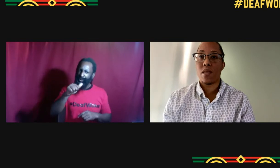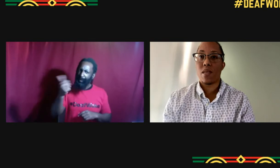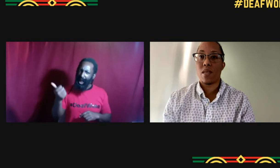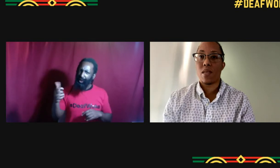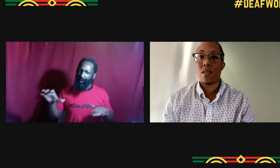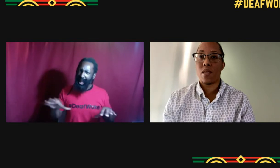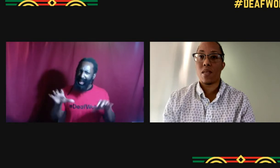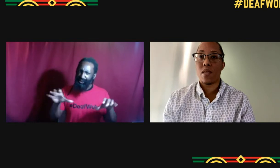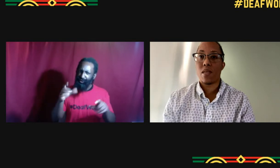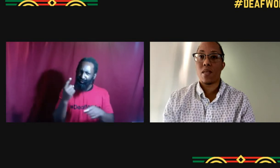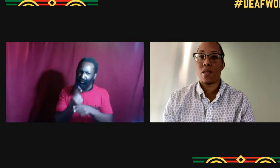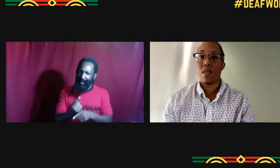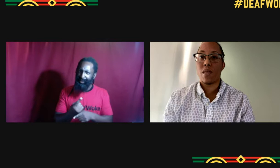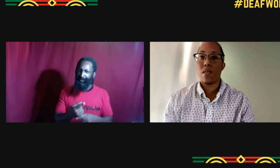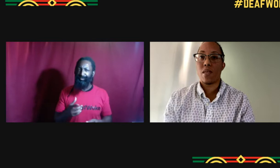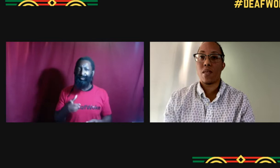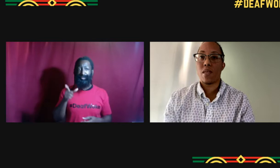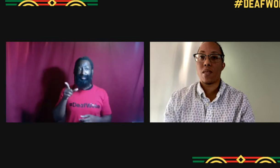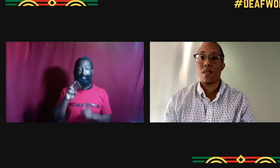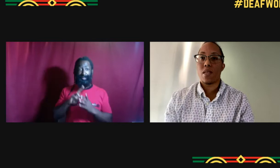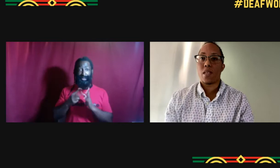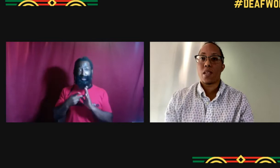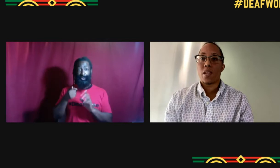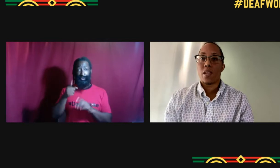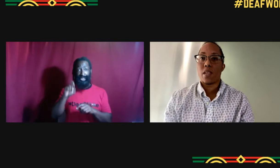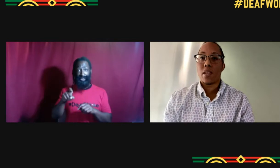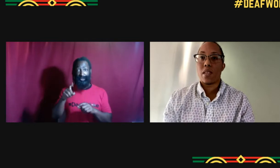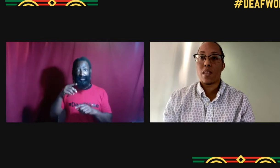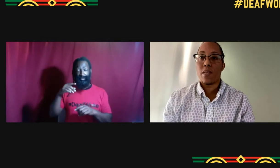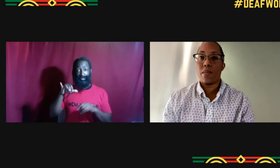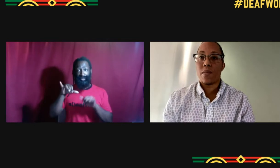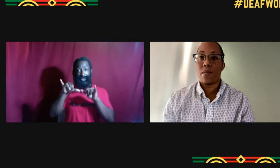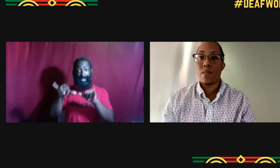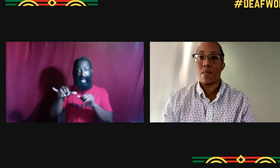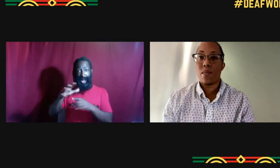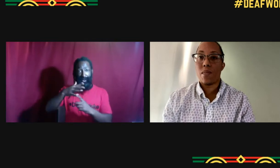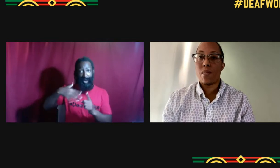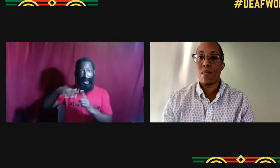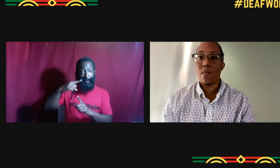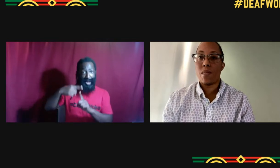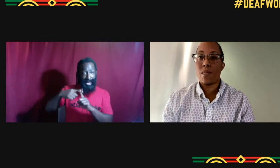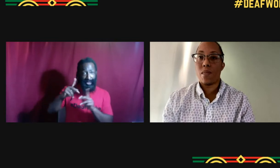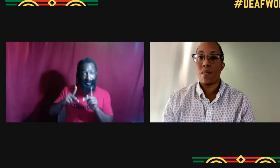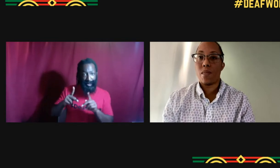And I meant you'd mentioned meditation, but what are some other activities?